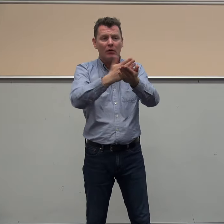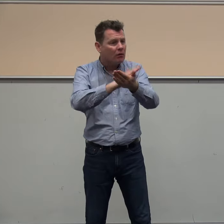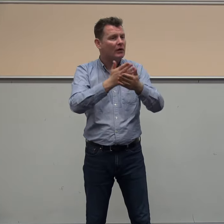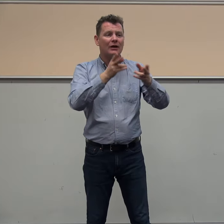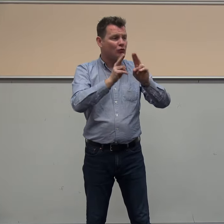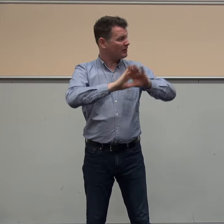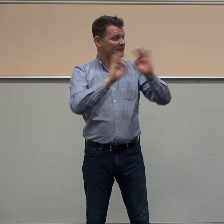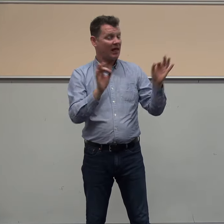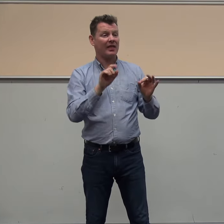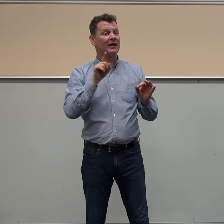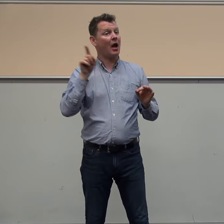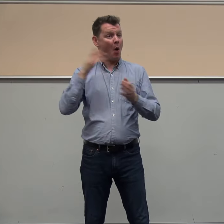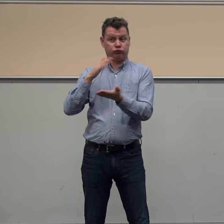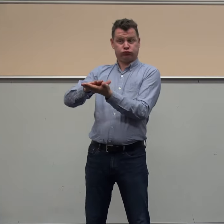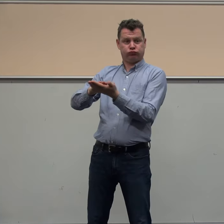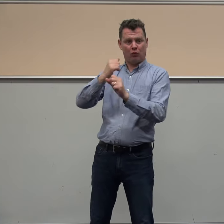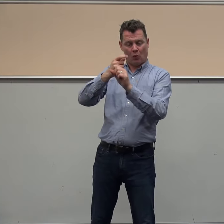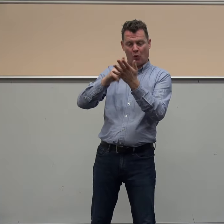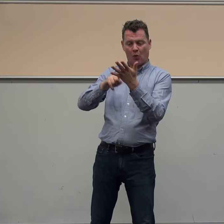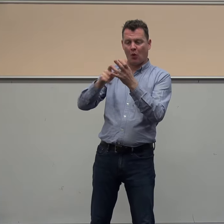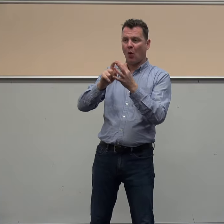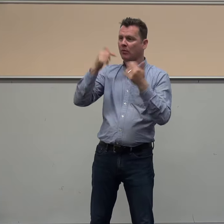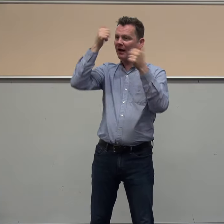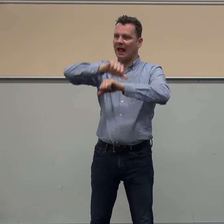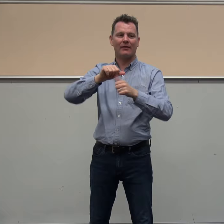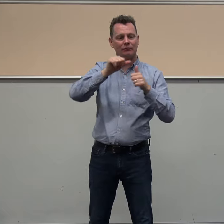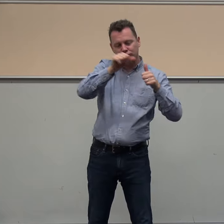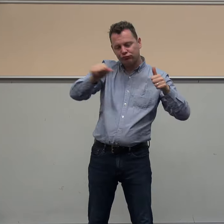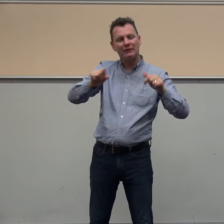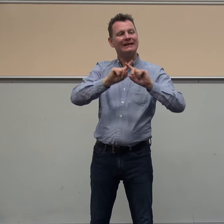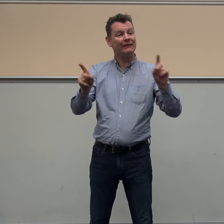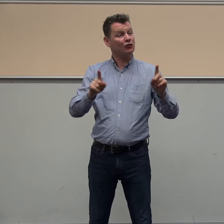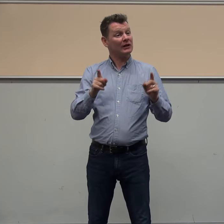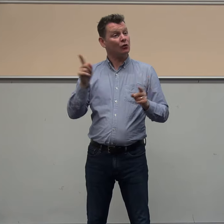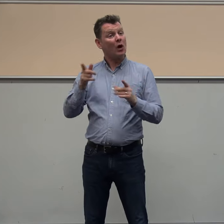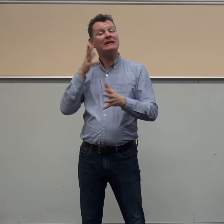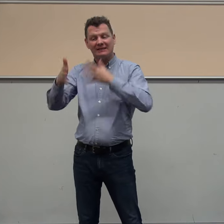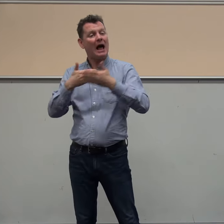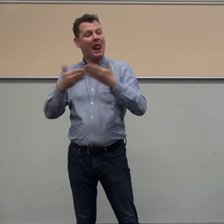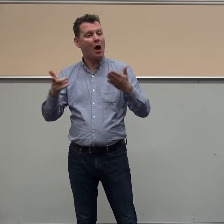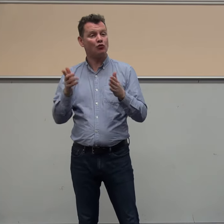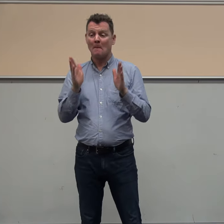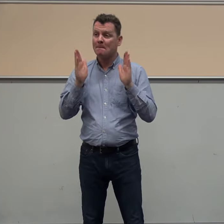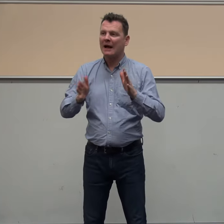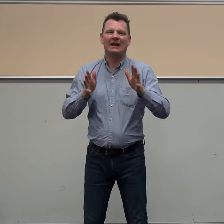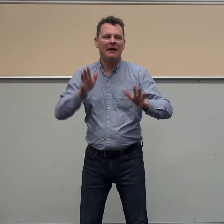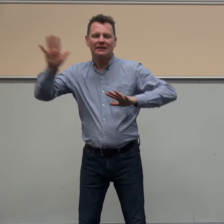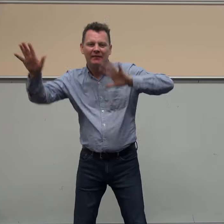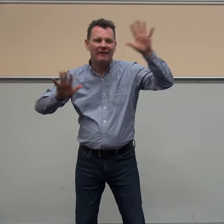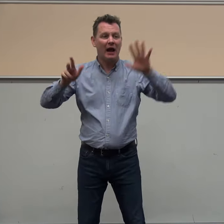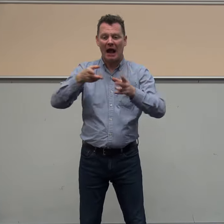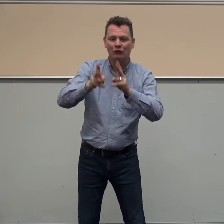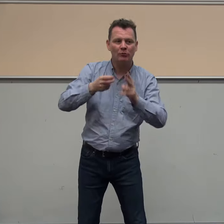take the same view, and I really applaud them for that. That they didn't do it in sign language, but feel the whole thing had to be interpreted